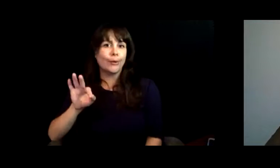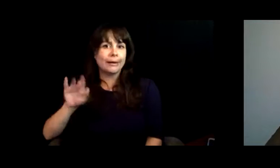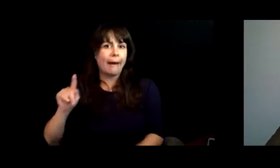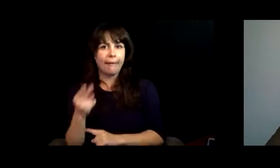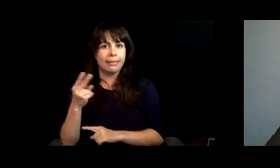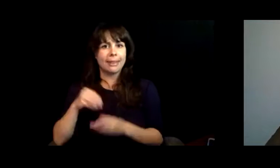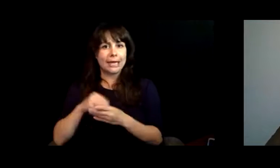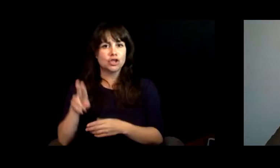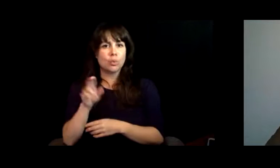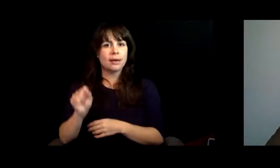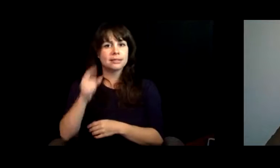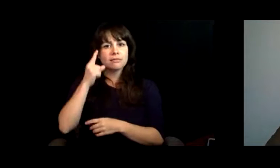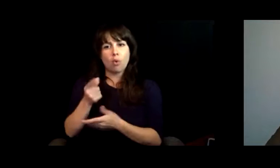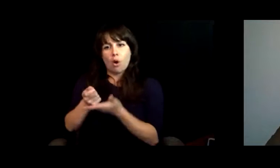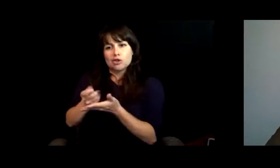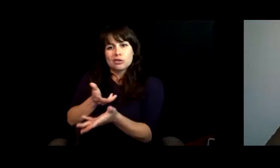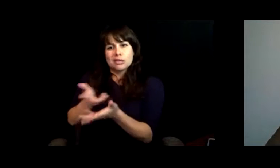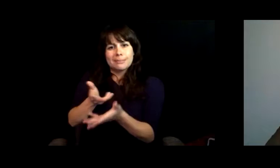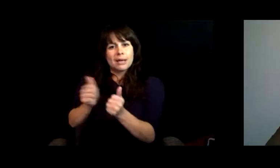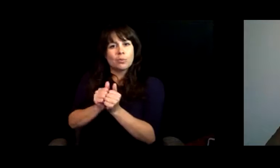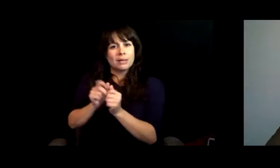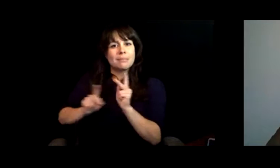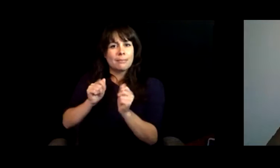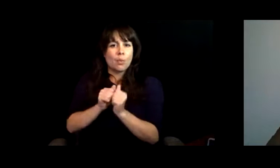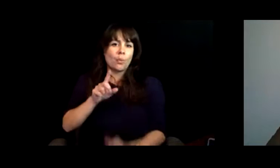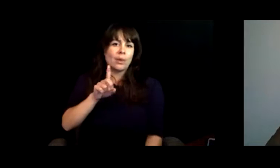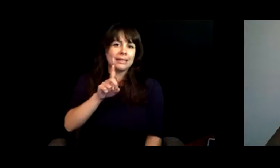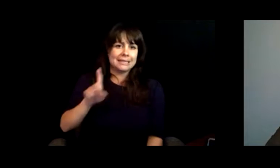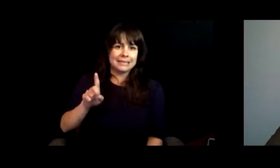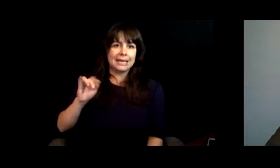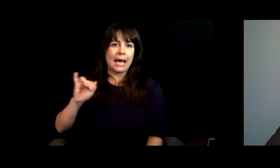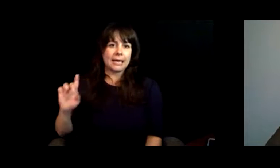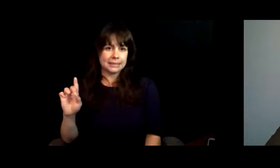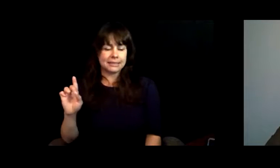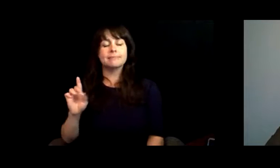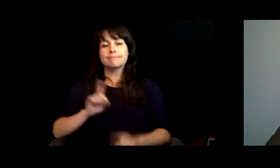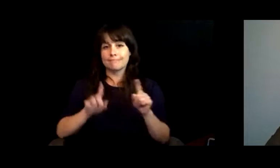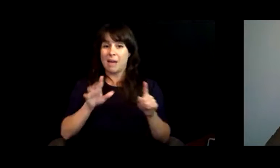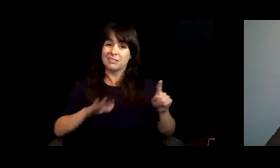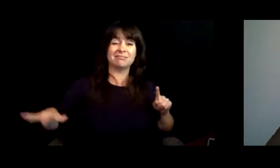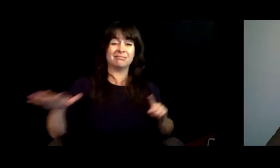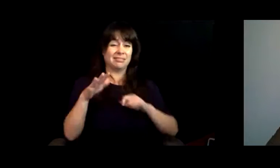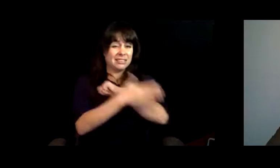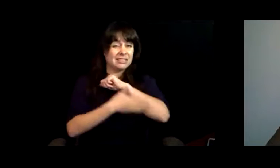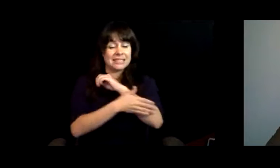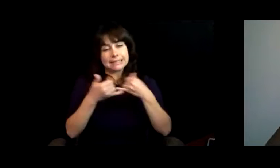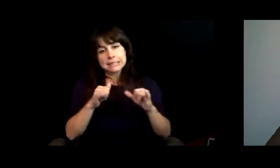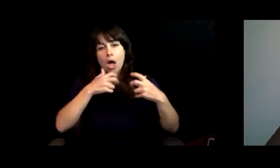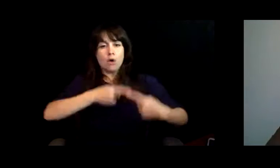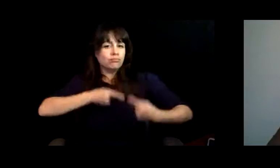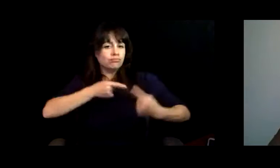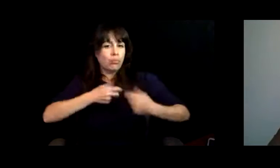United States for treatment of people with intellectual and developmental disabilities, but it's across the country. Everybody has an issue with this. So, you